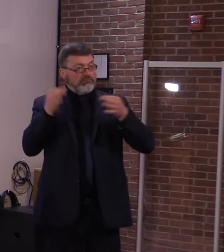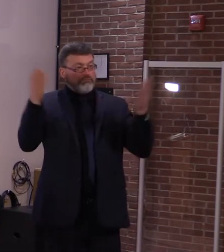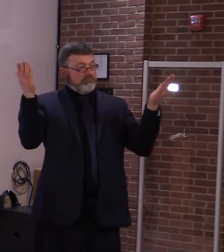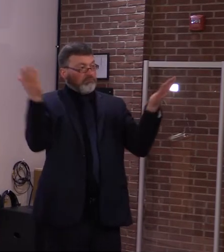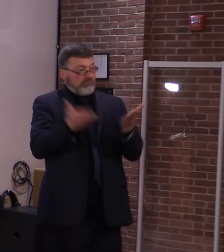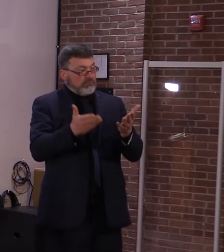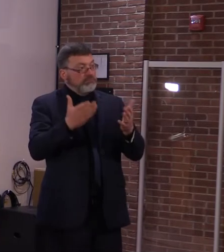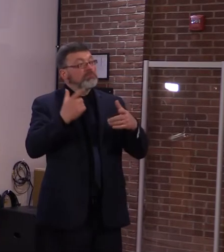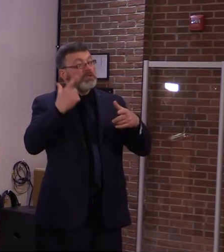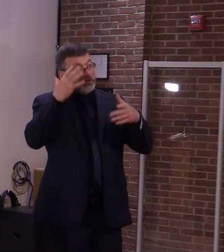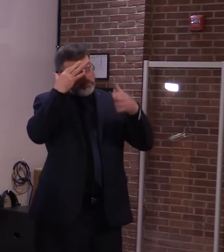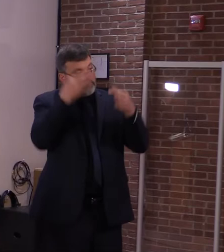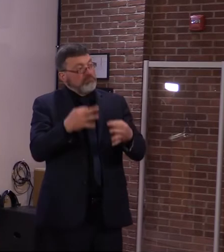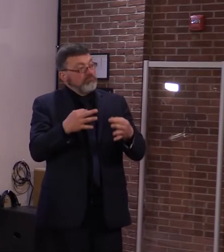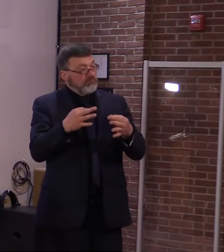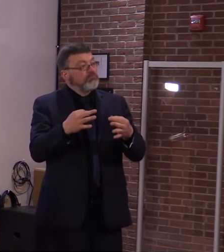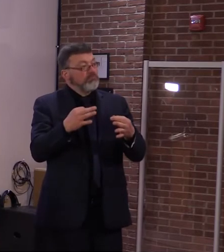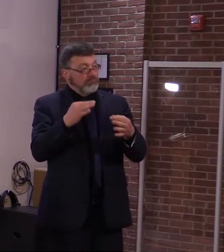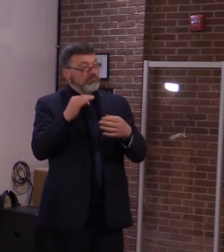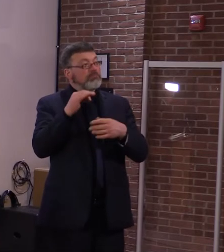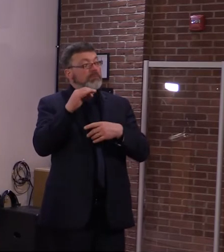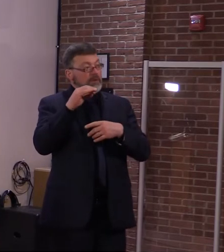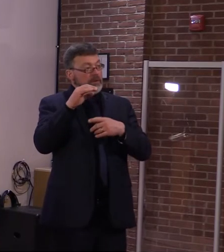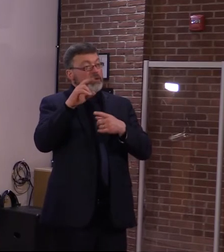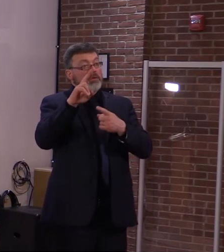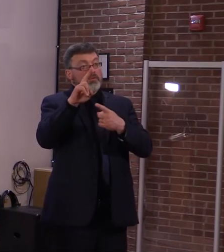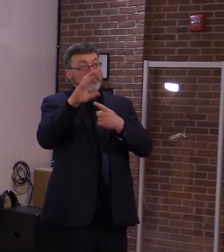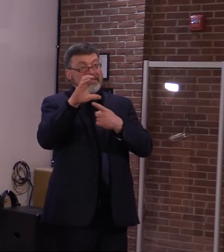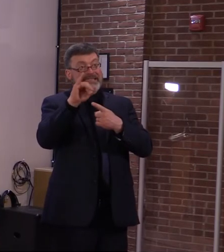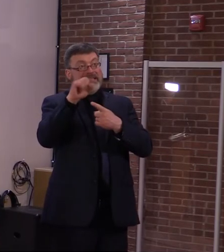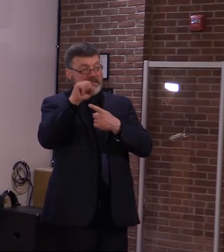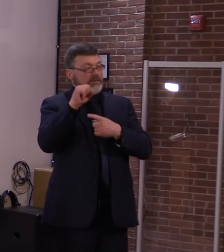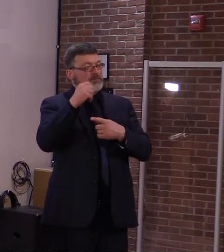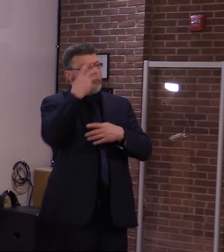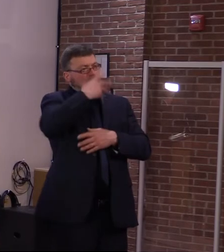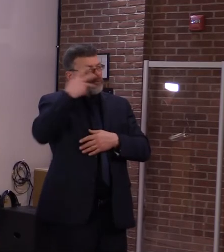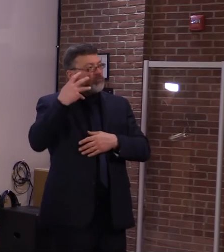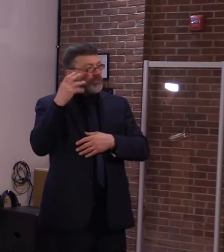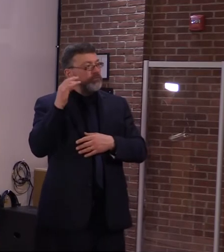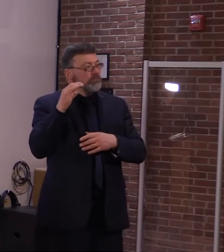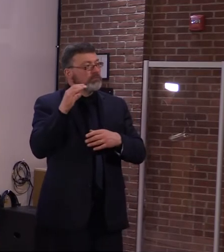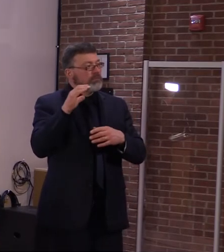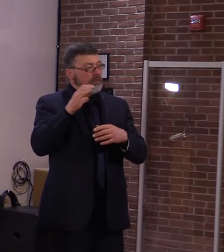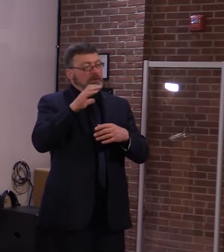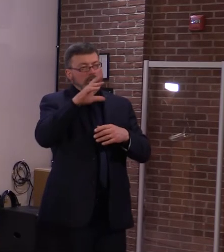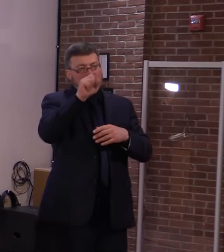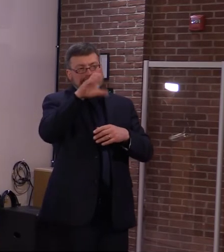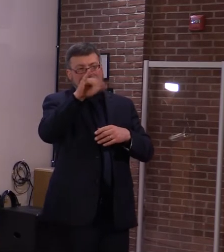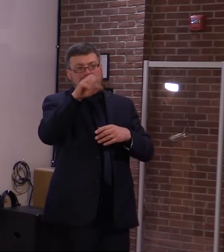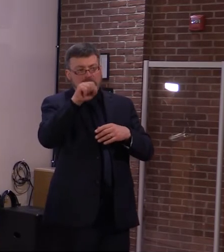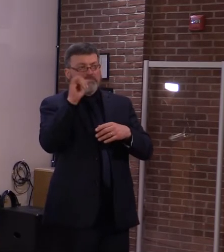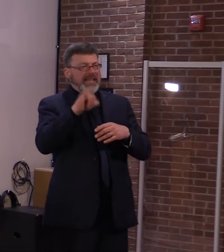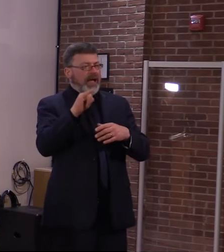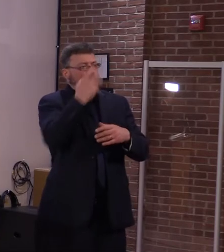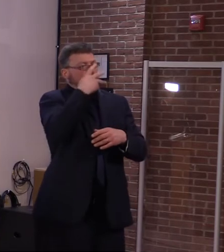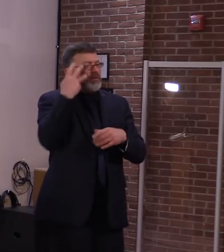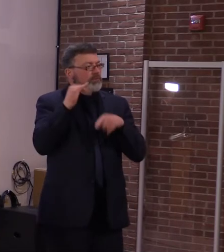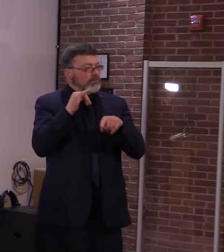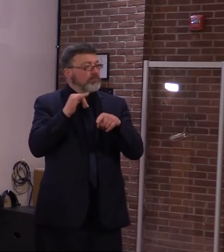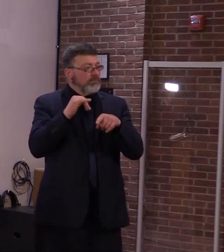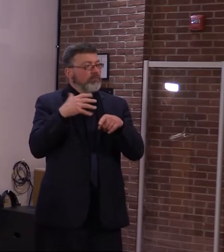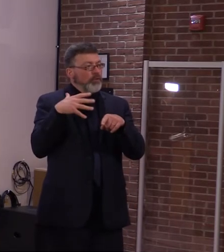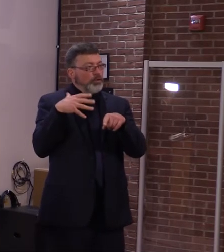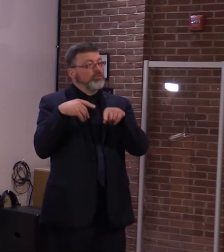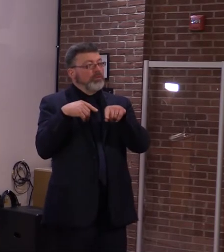and granting the motion to reconsider and withdrawing the previous determination. So it has to go back to an